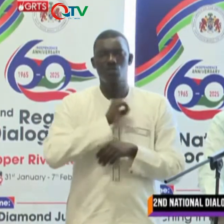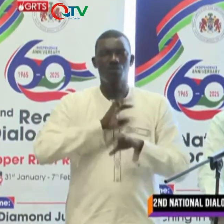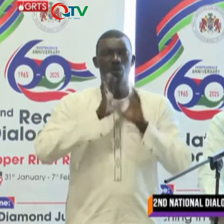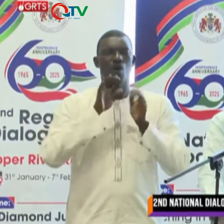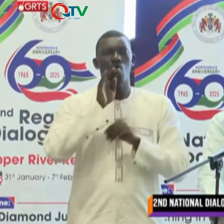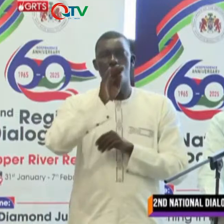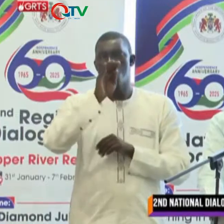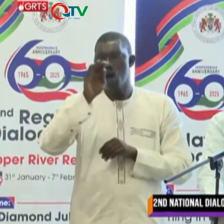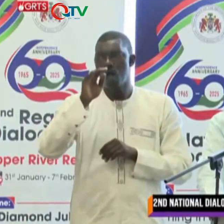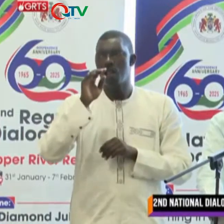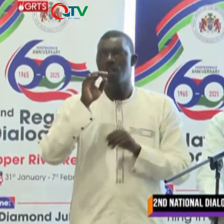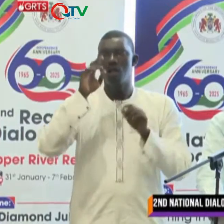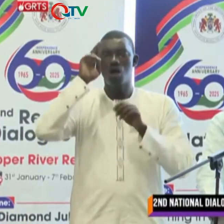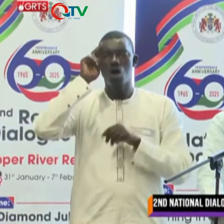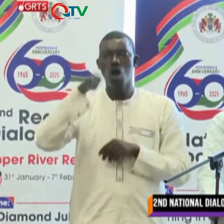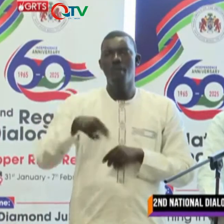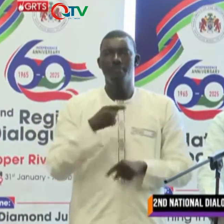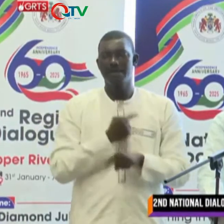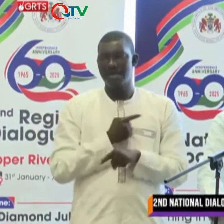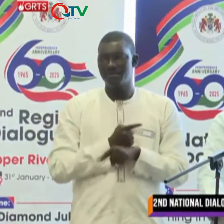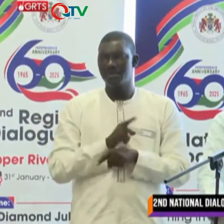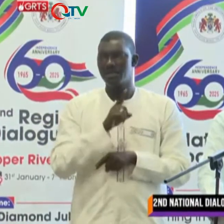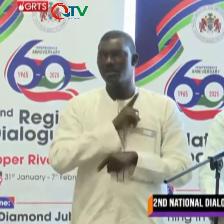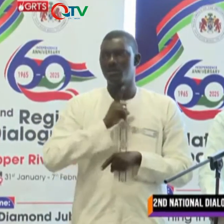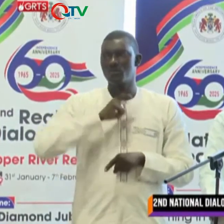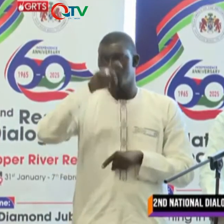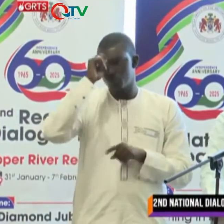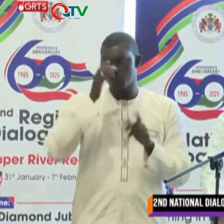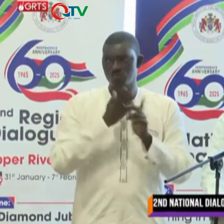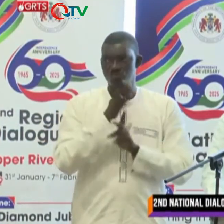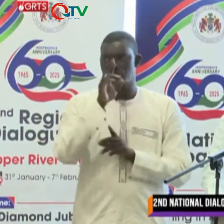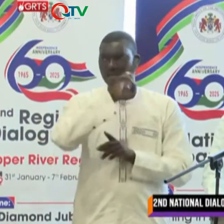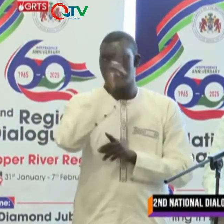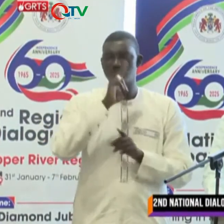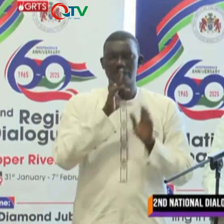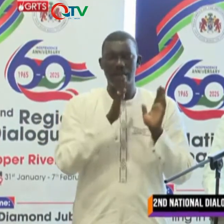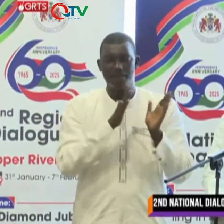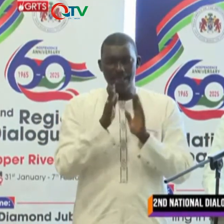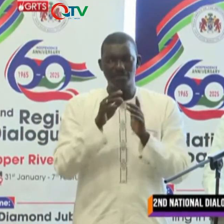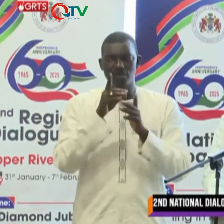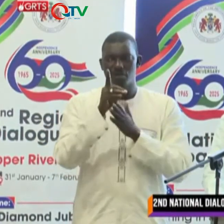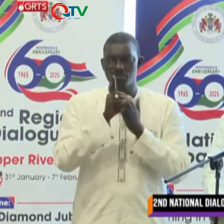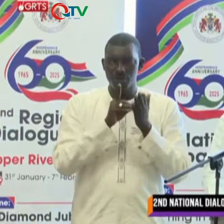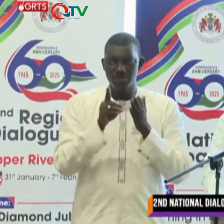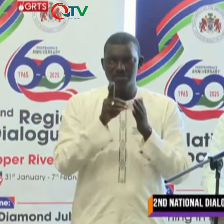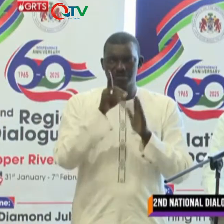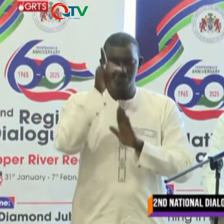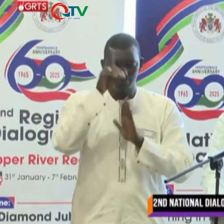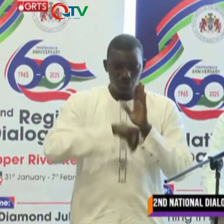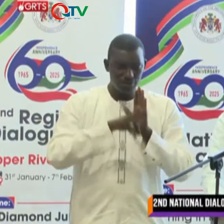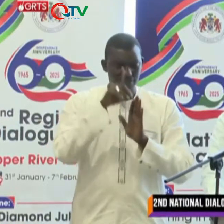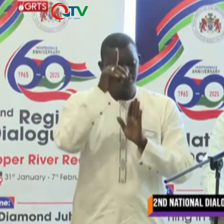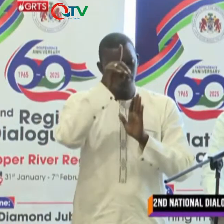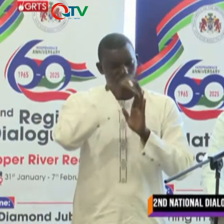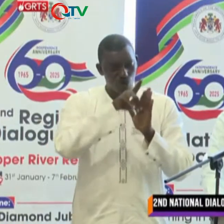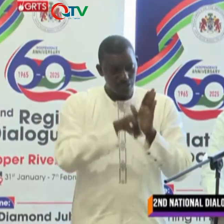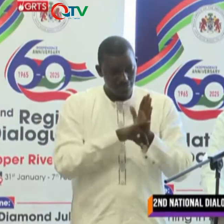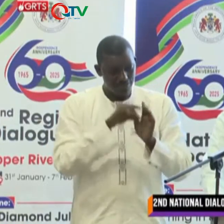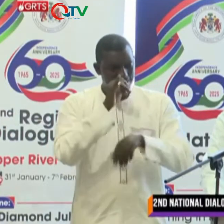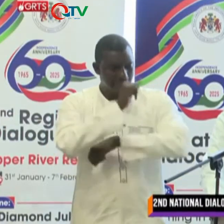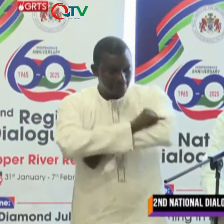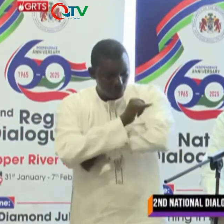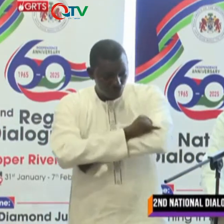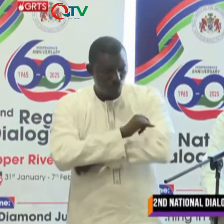home. We operate through national plans, policies, projects, programs,